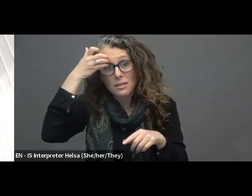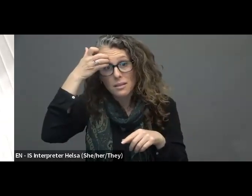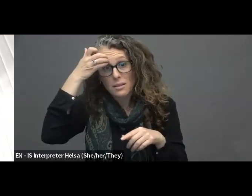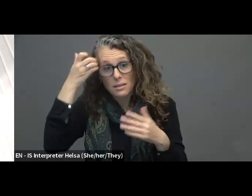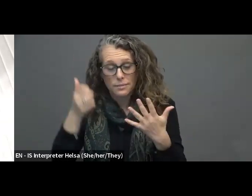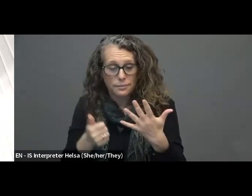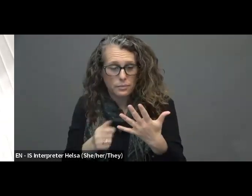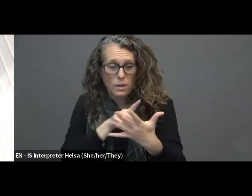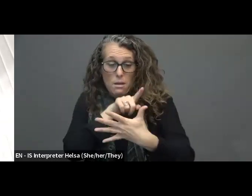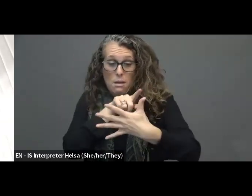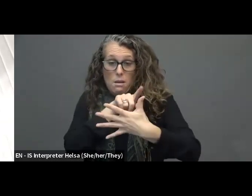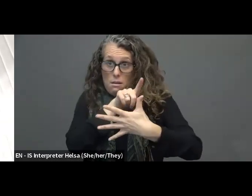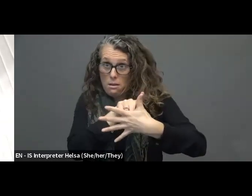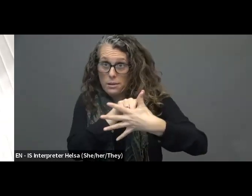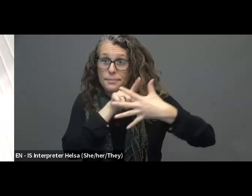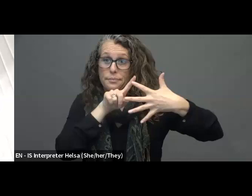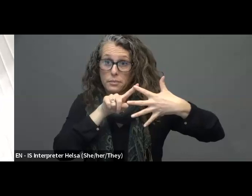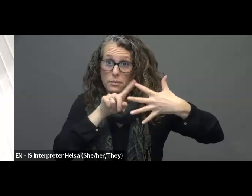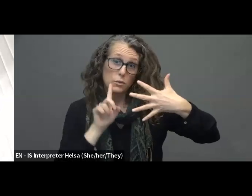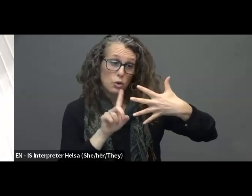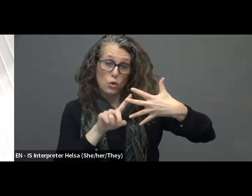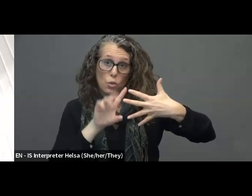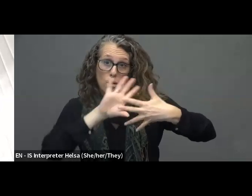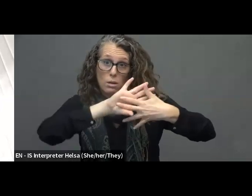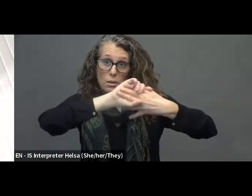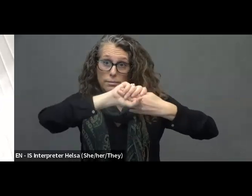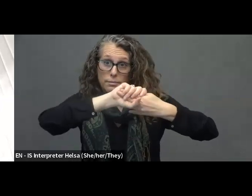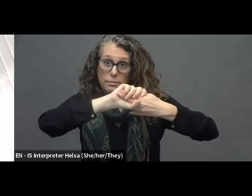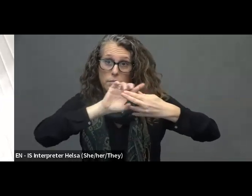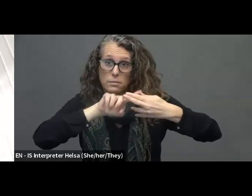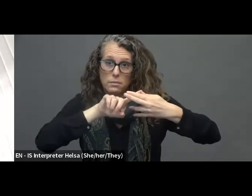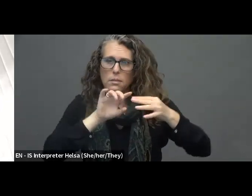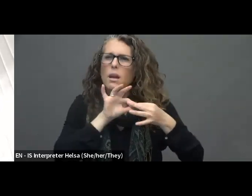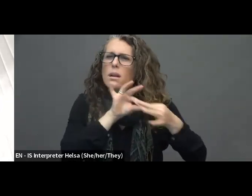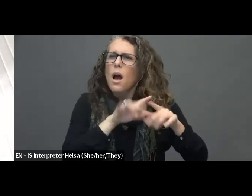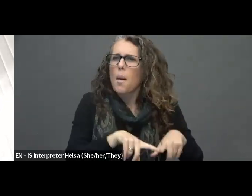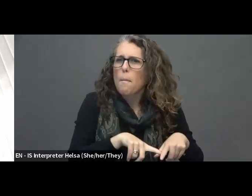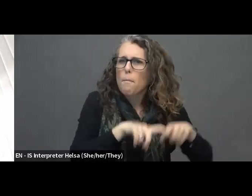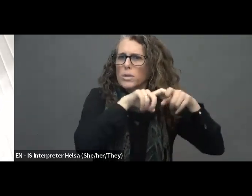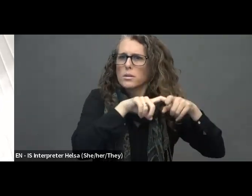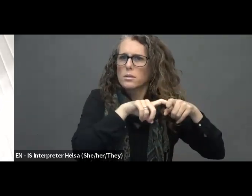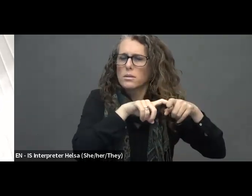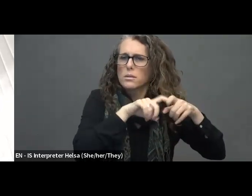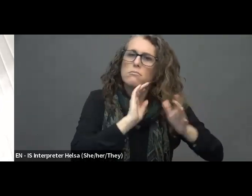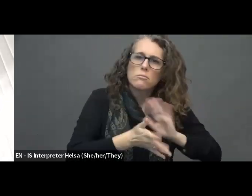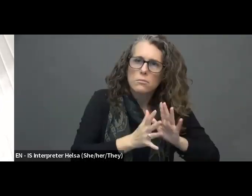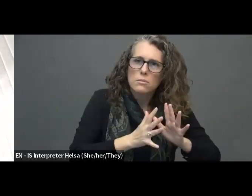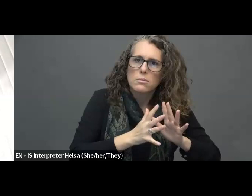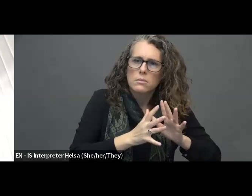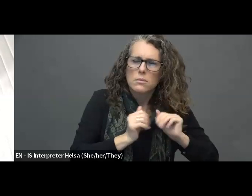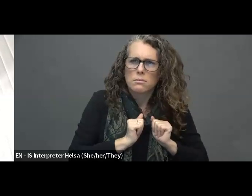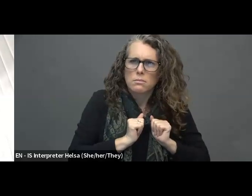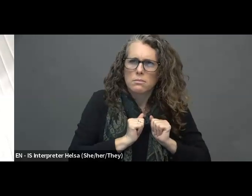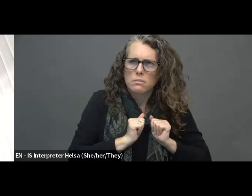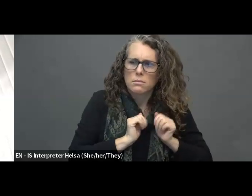and 3, you may recall, were about pauses, and those criteria were the